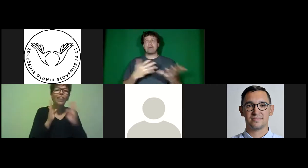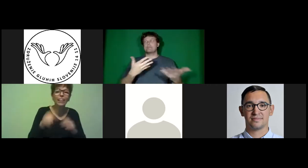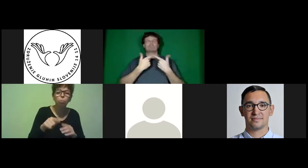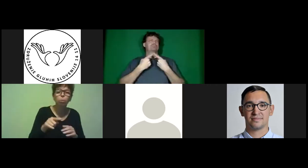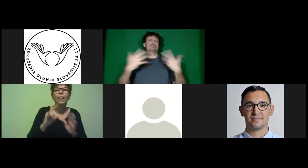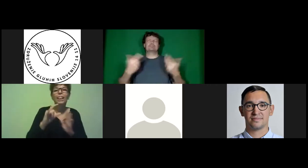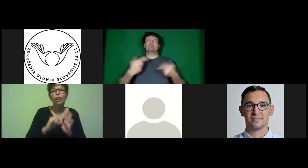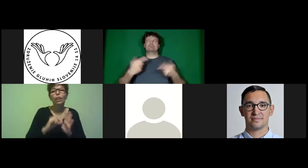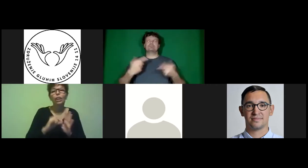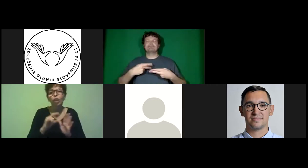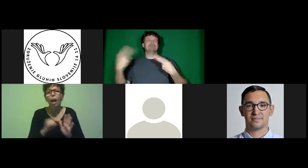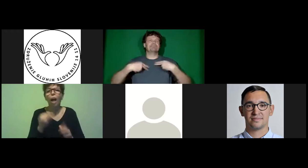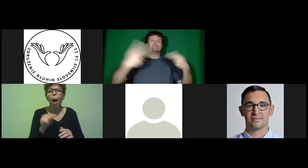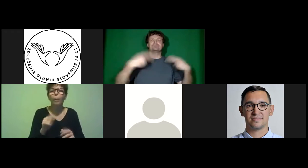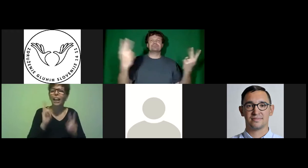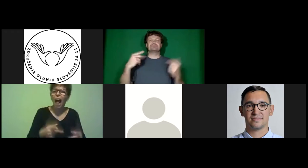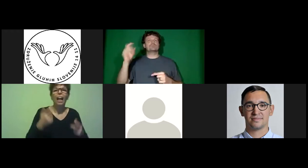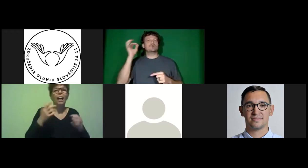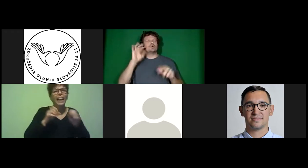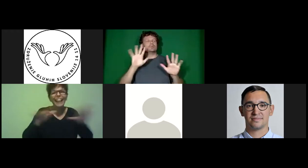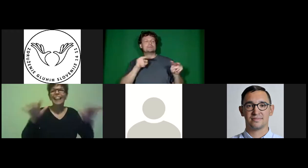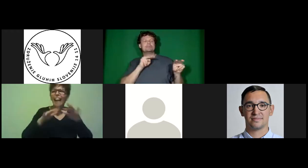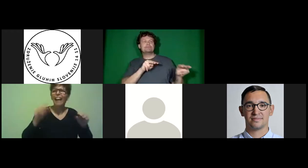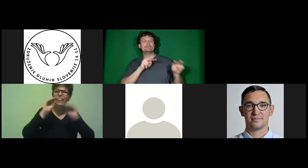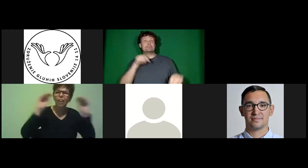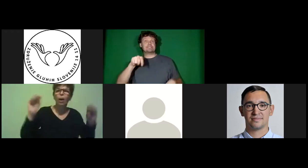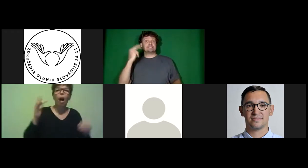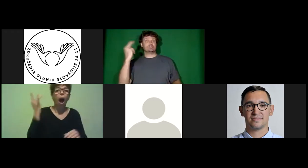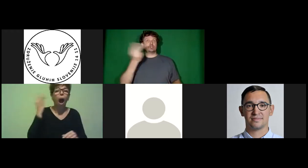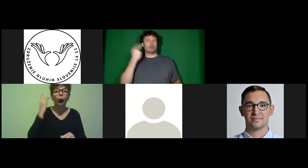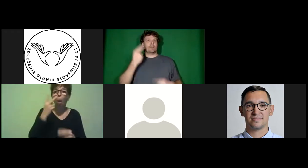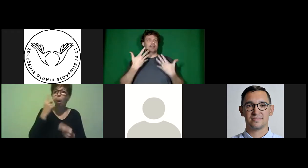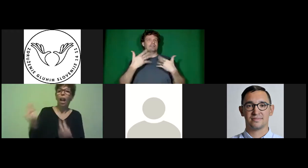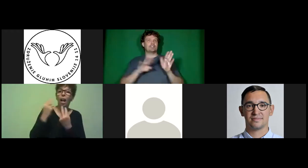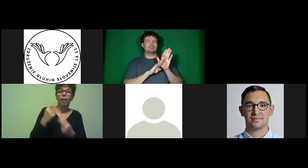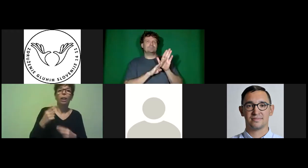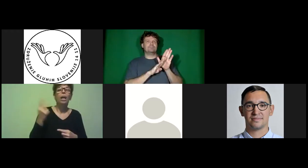be it on Instagram, be it on Facebook, be it on TV.